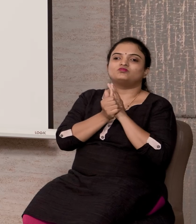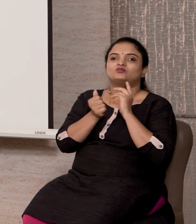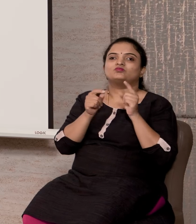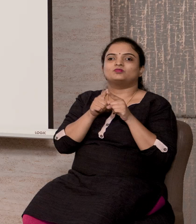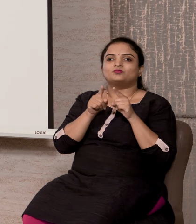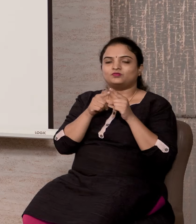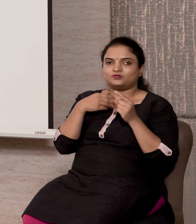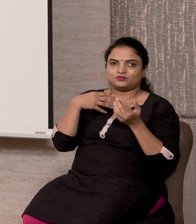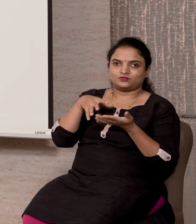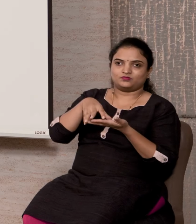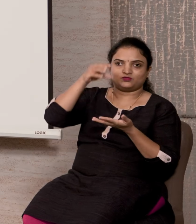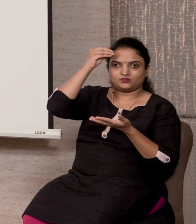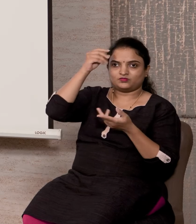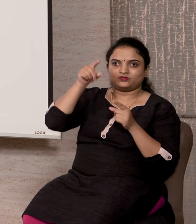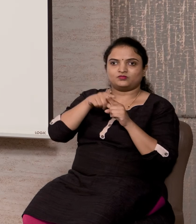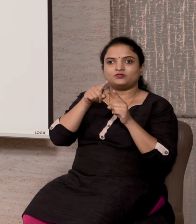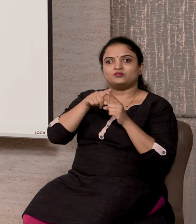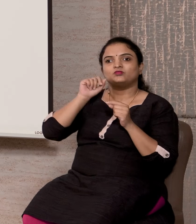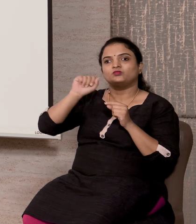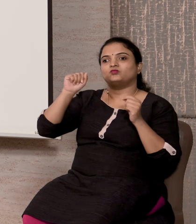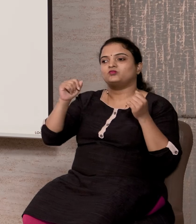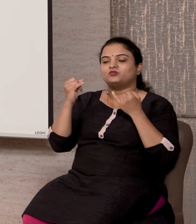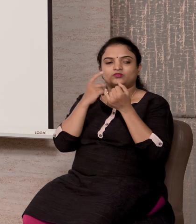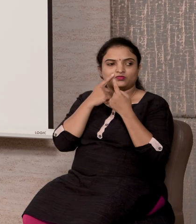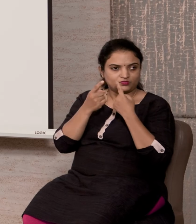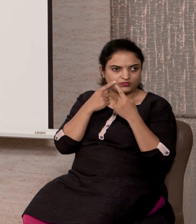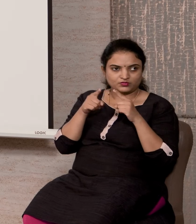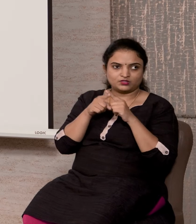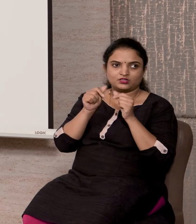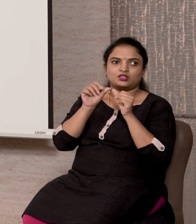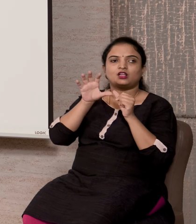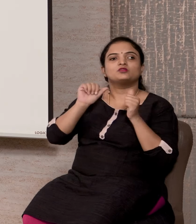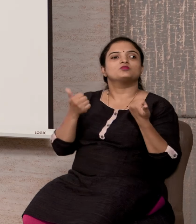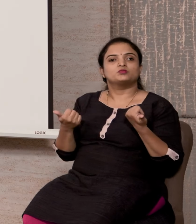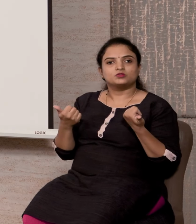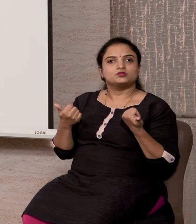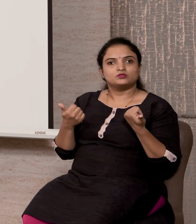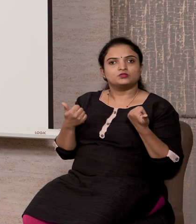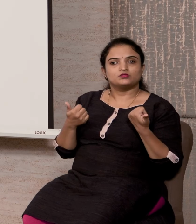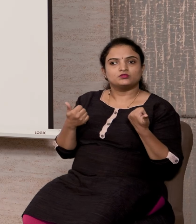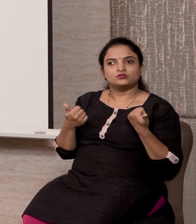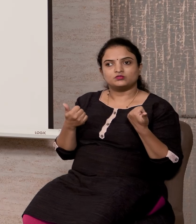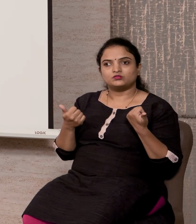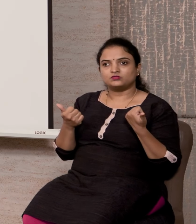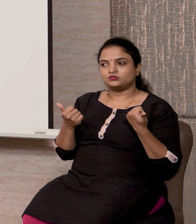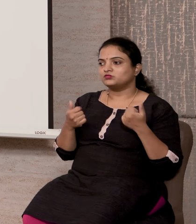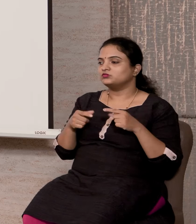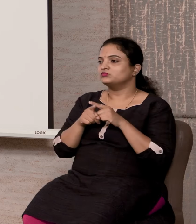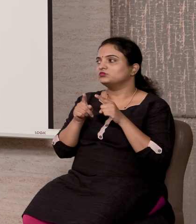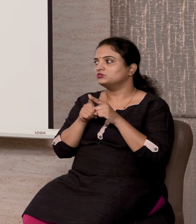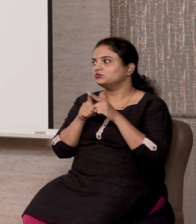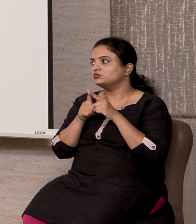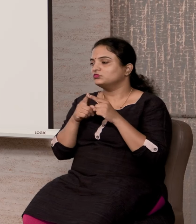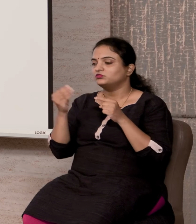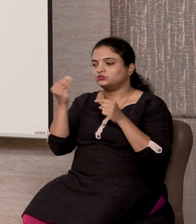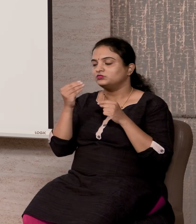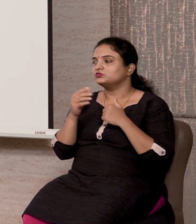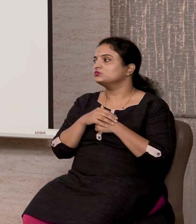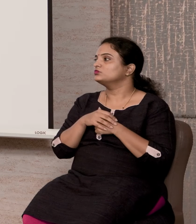also felt this is their identity and started doing accessibility more and more, right? Again, similar results, we had published this in some